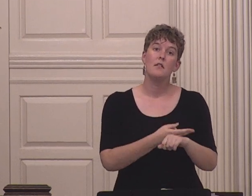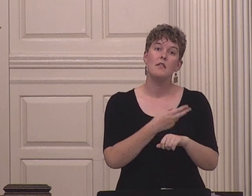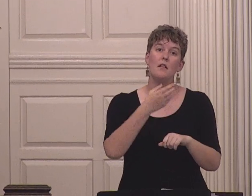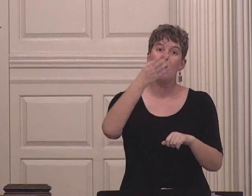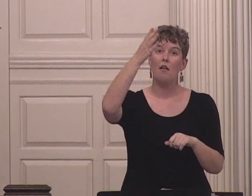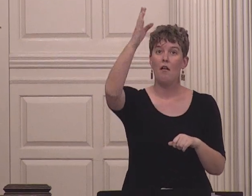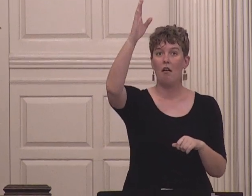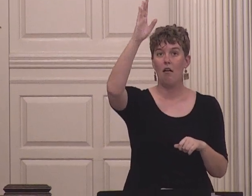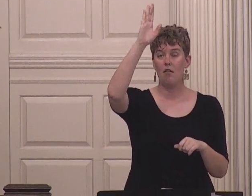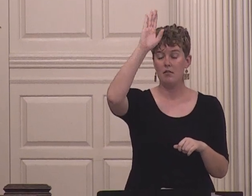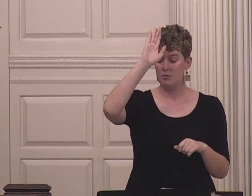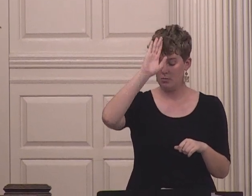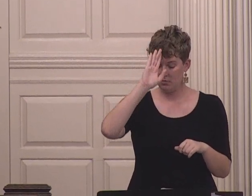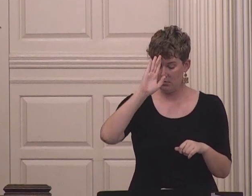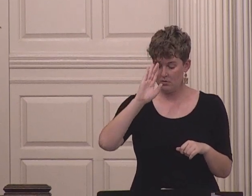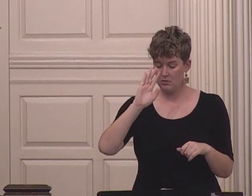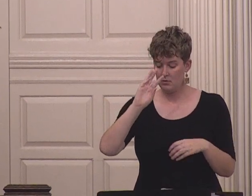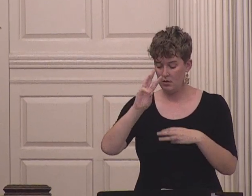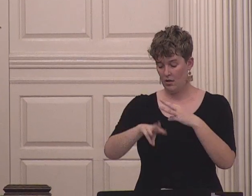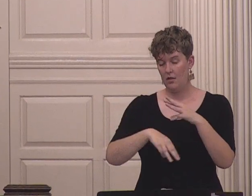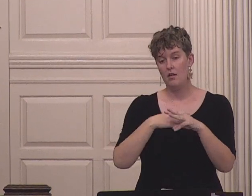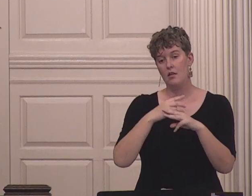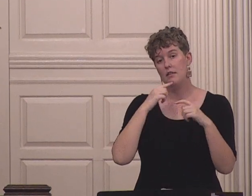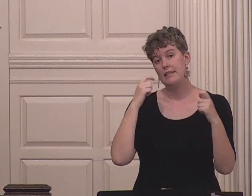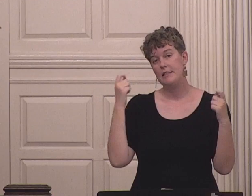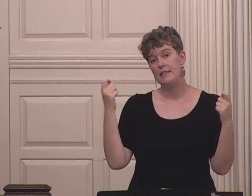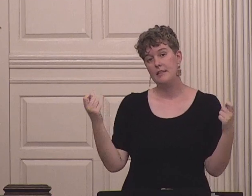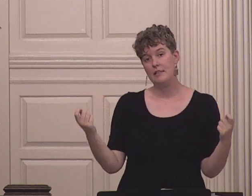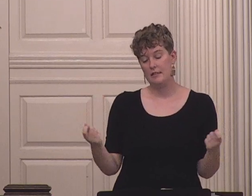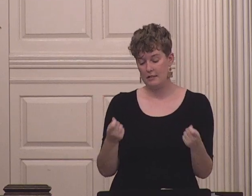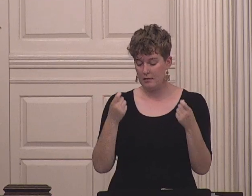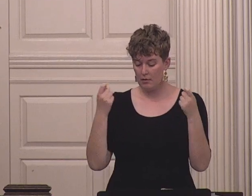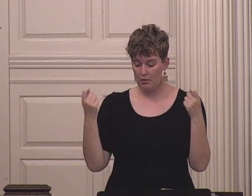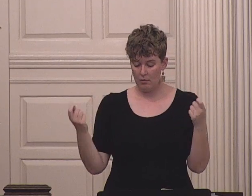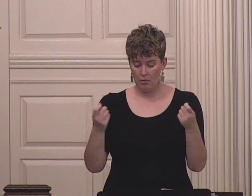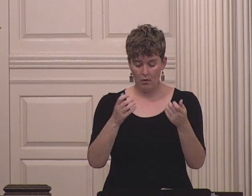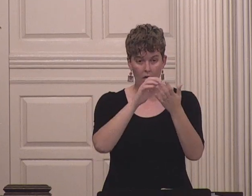nobis. Agnus Dei,